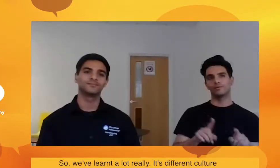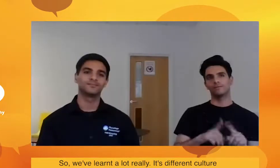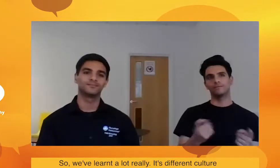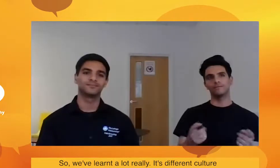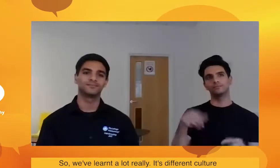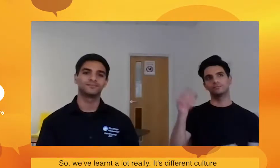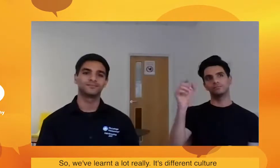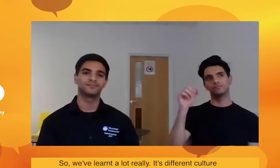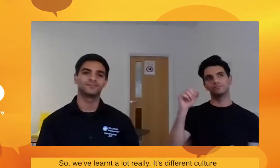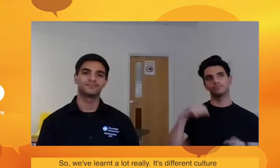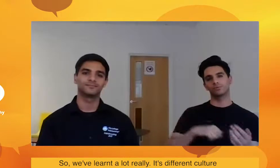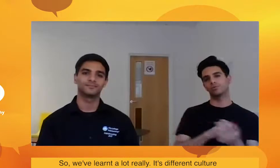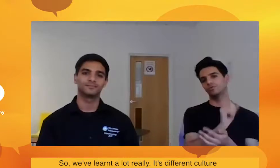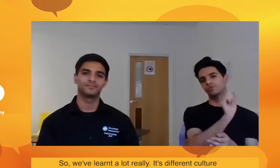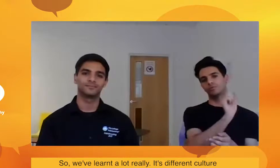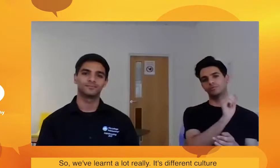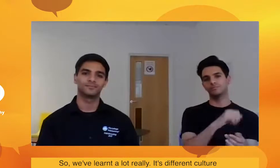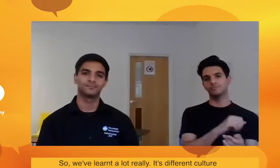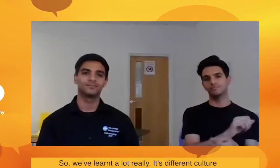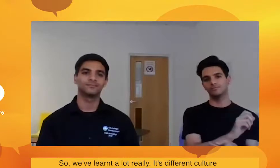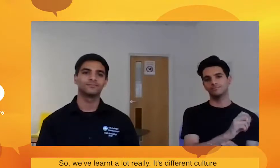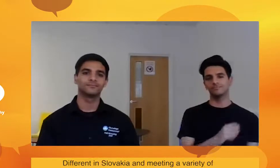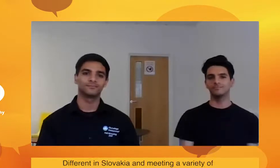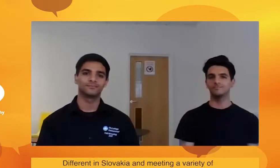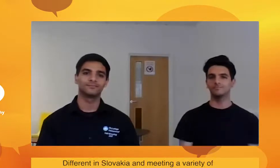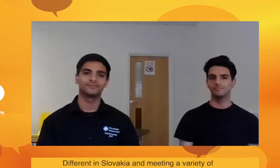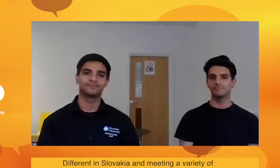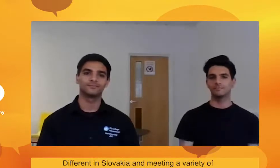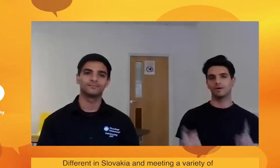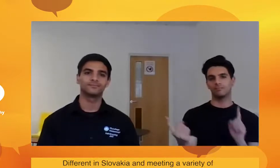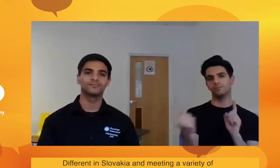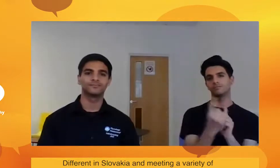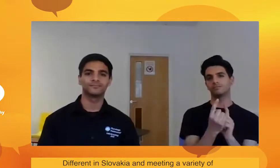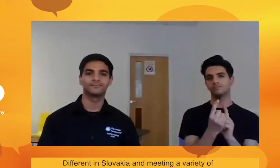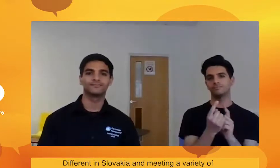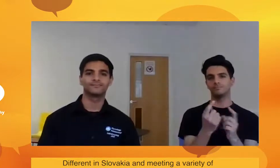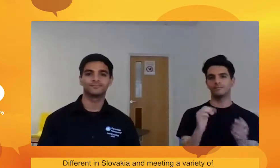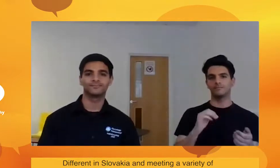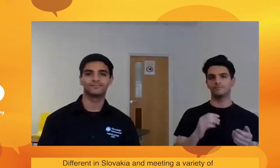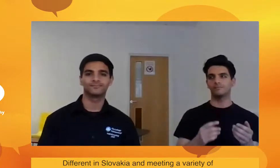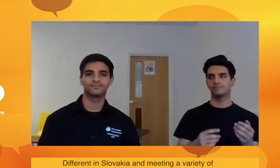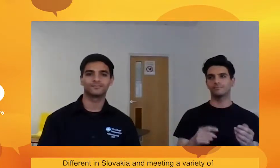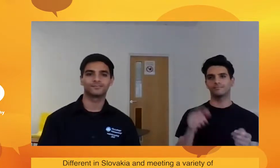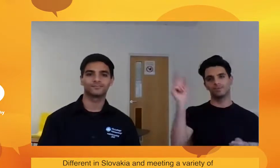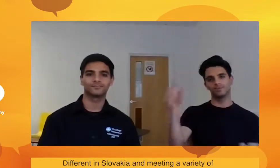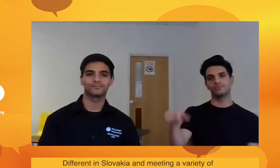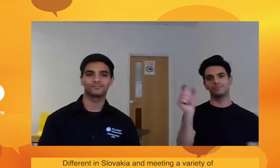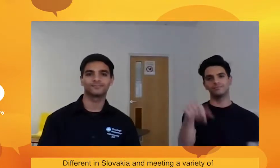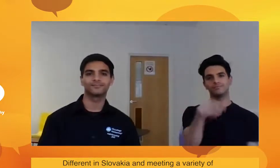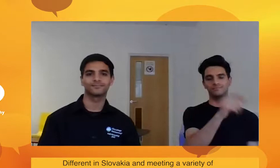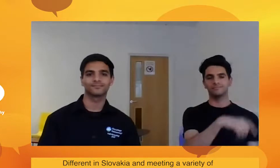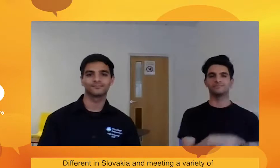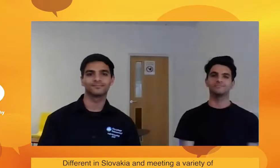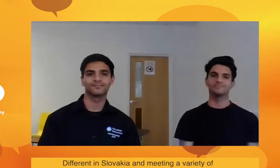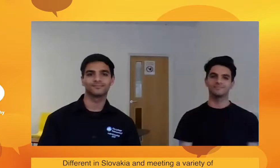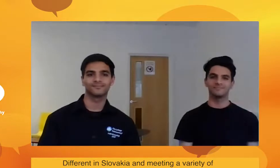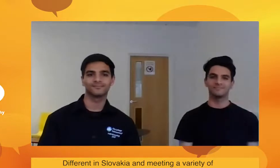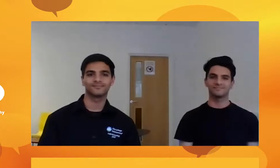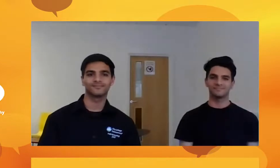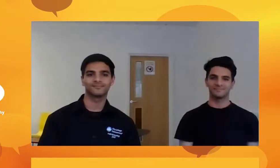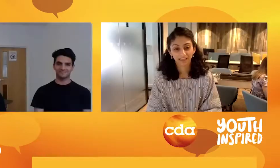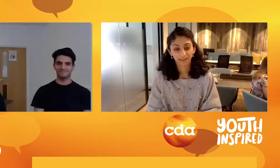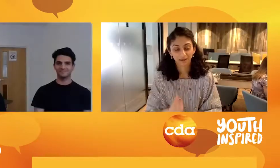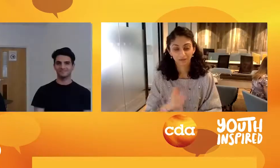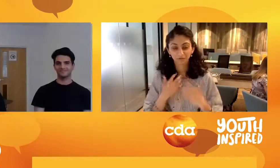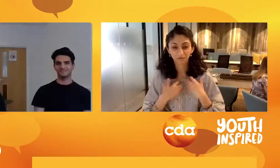lot, really. It's different culture here, different in Slovakia, and meeting a variety of people as